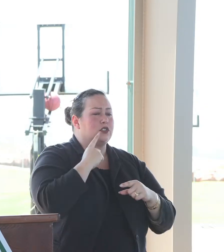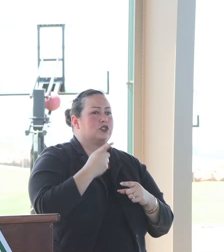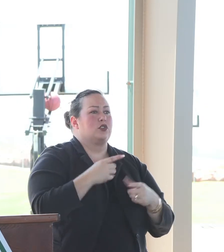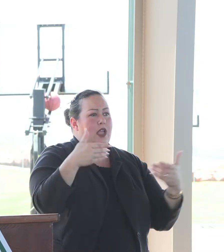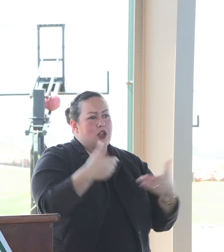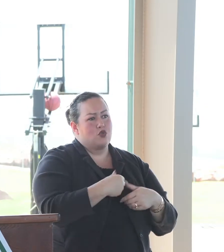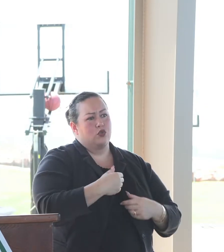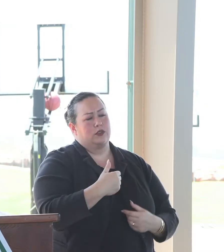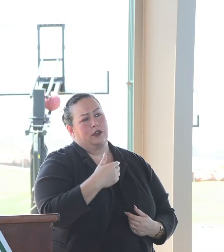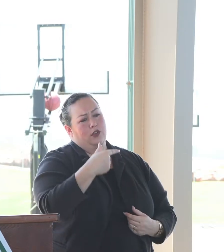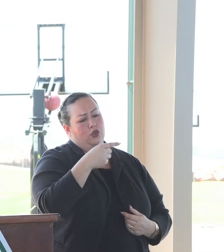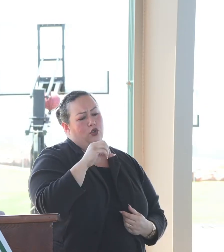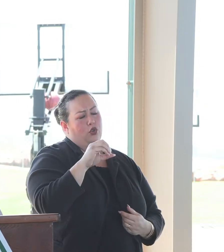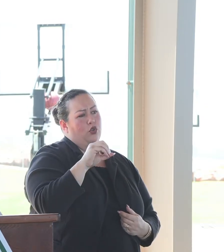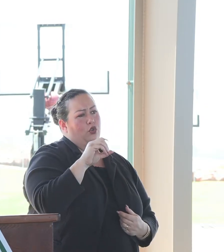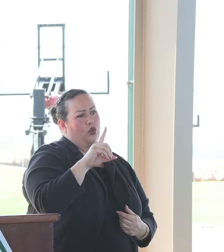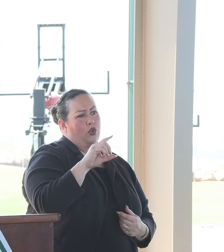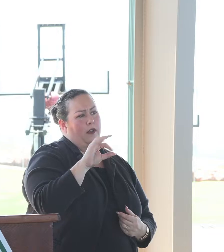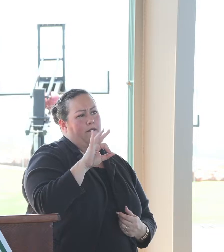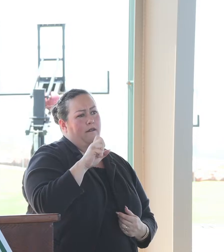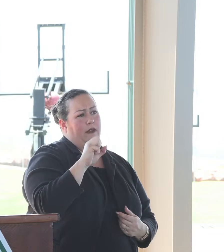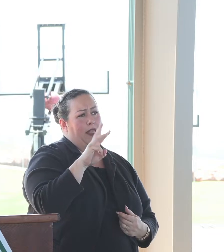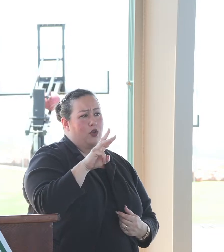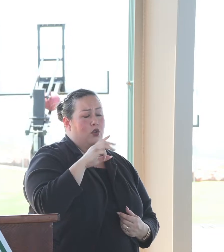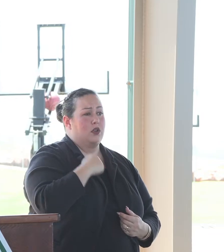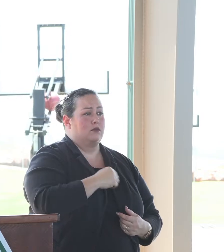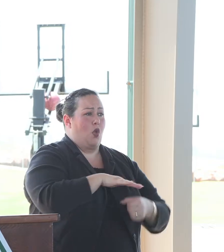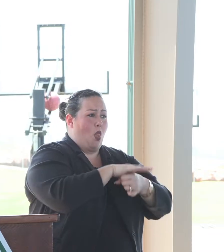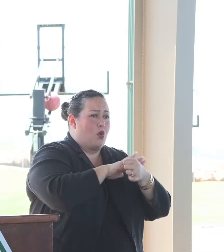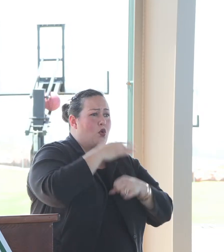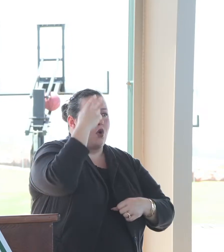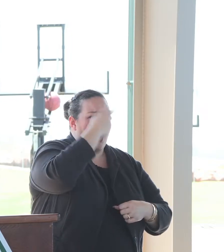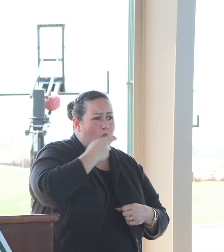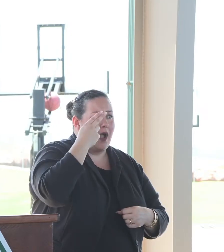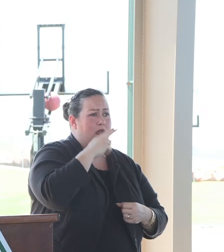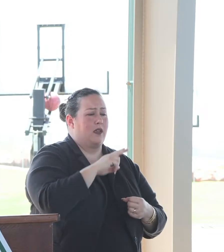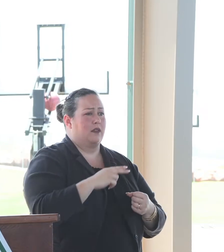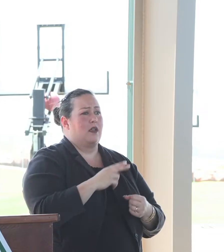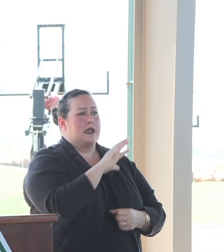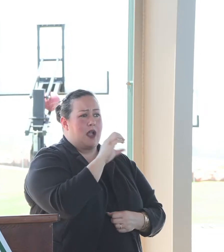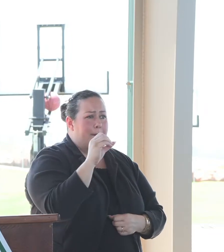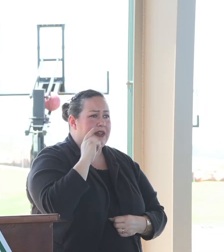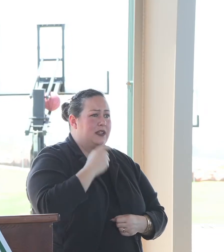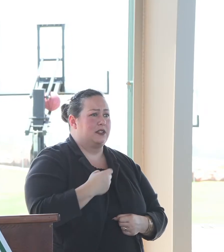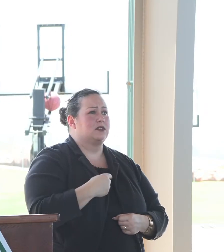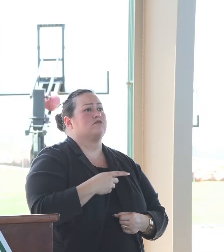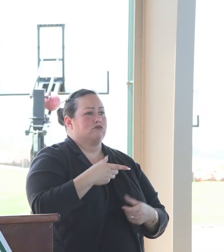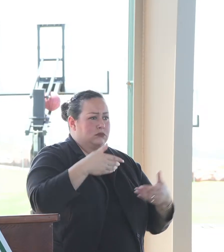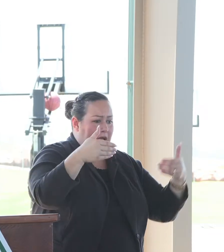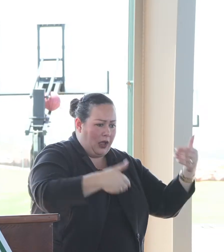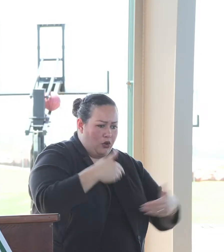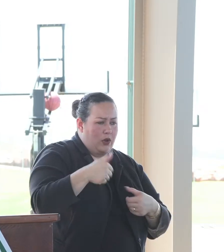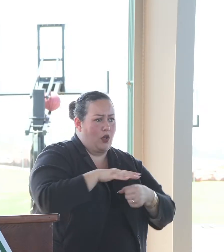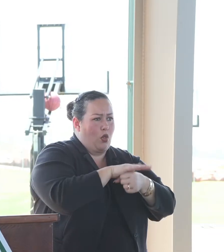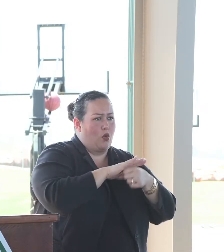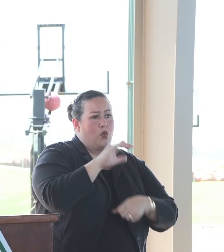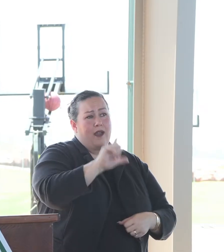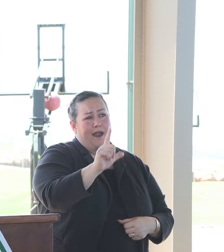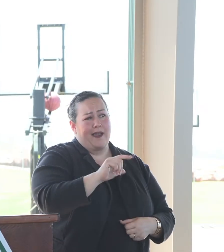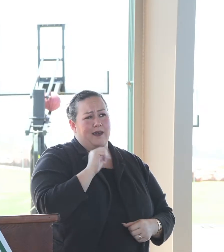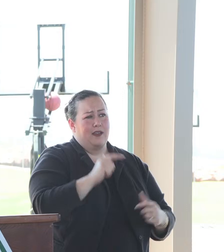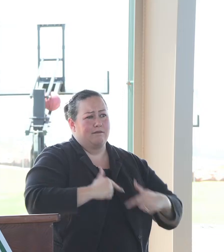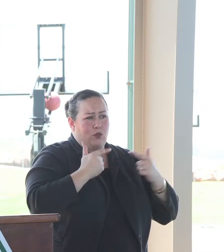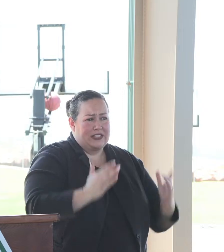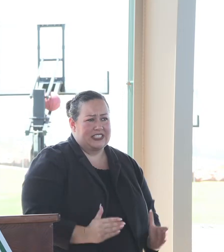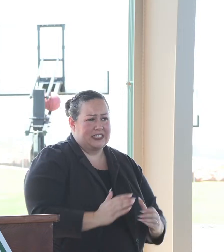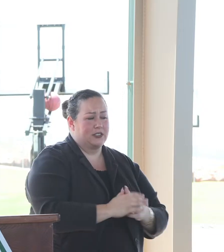Goodfellows, many of whom are local Hawaiian companies employing local Lahaina residents. We got this work